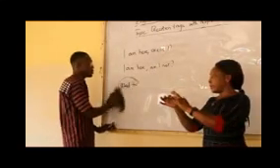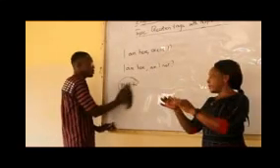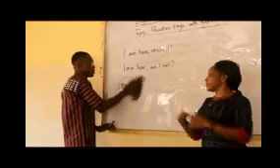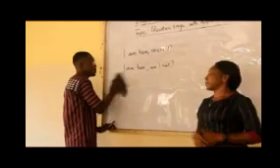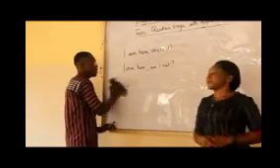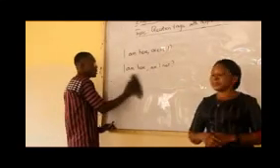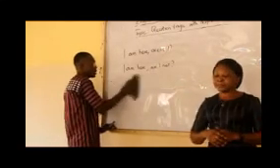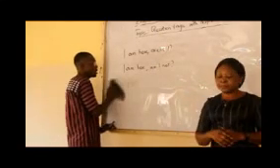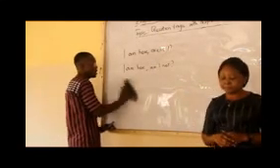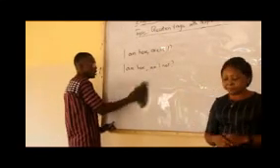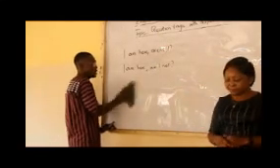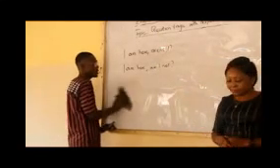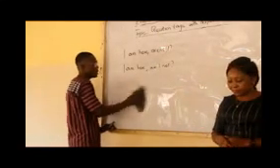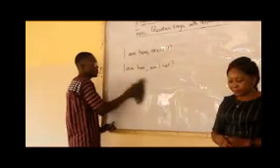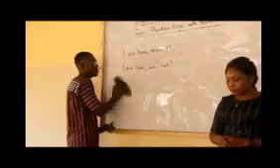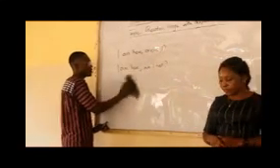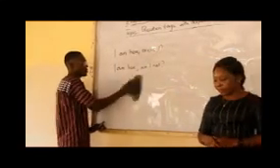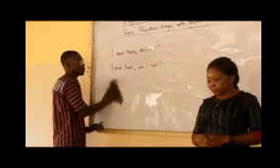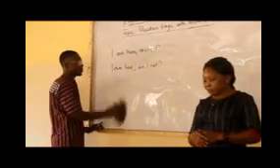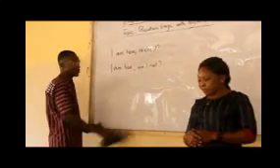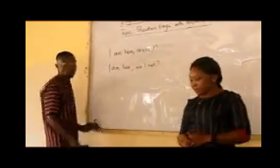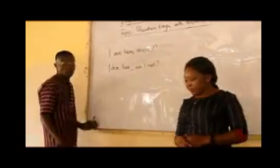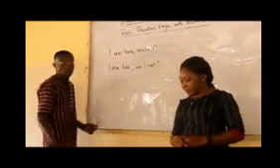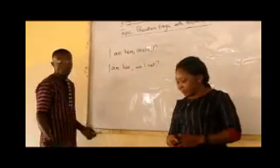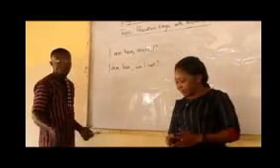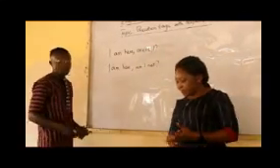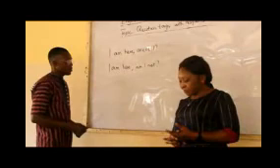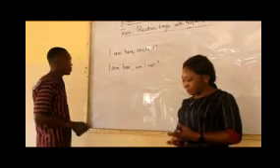Let's use it in a statement.